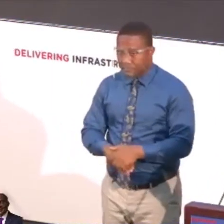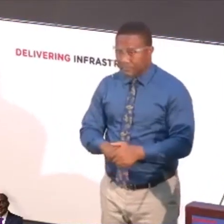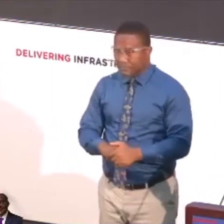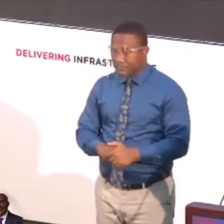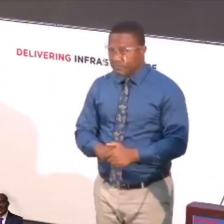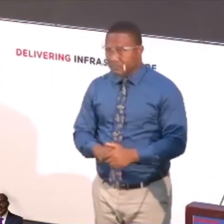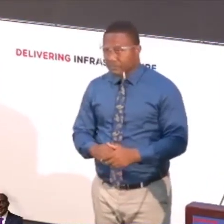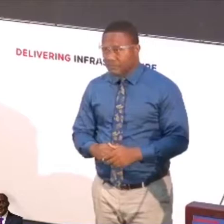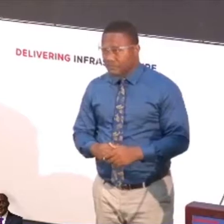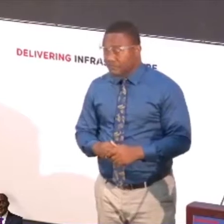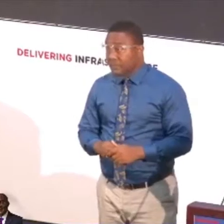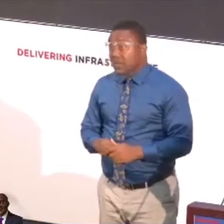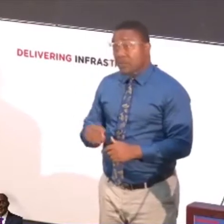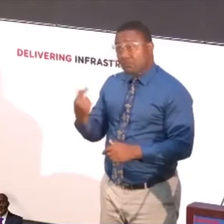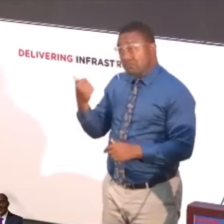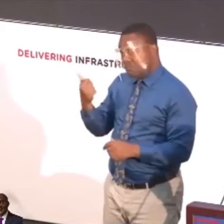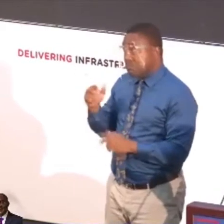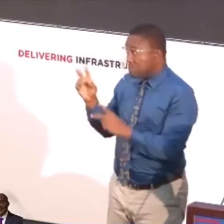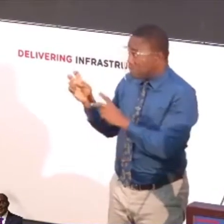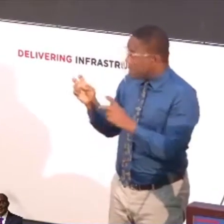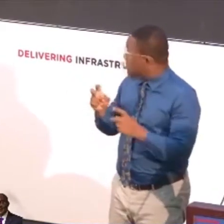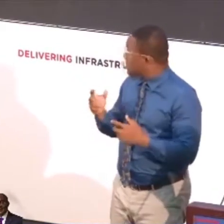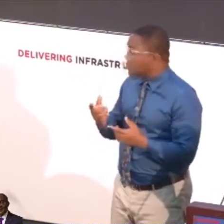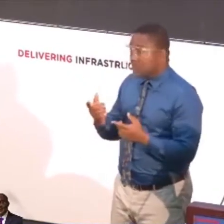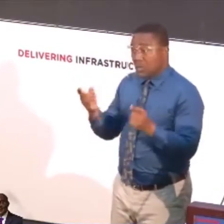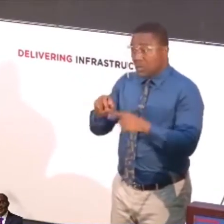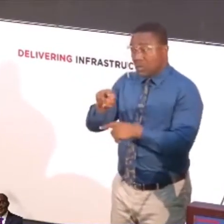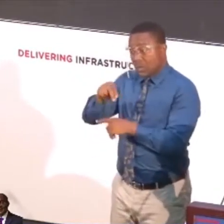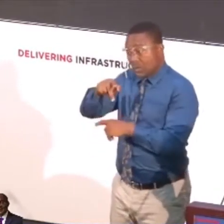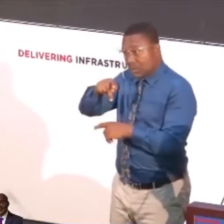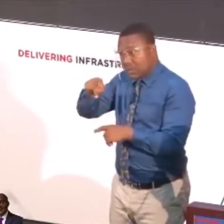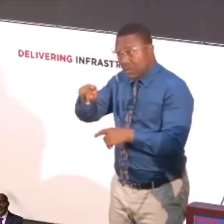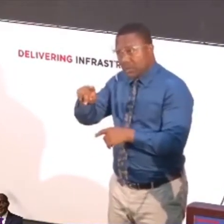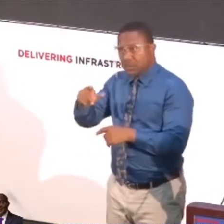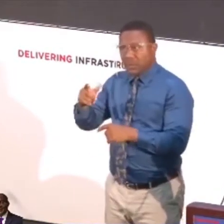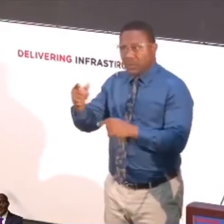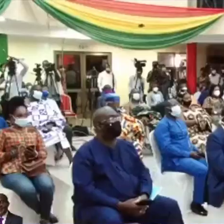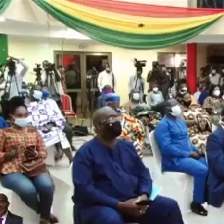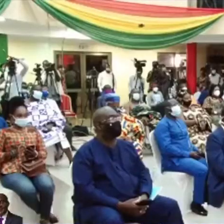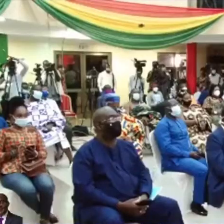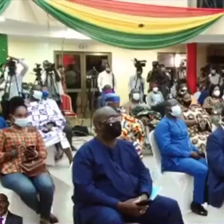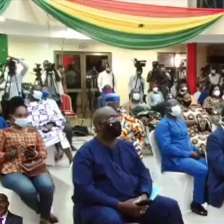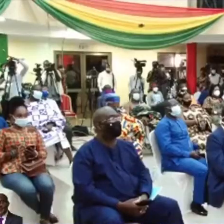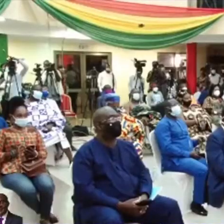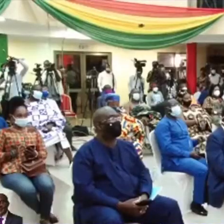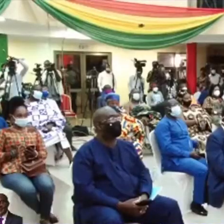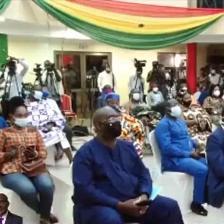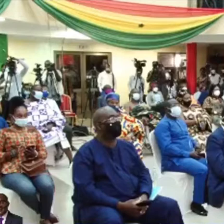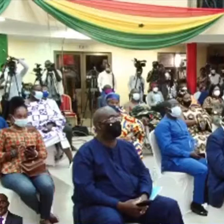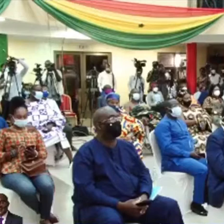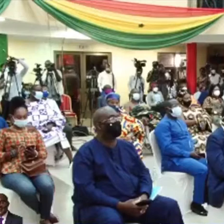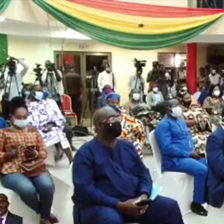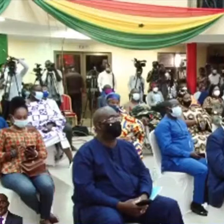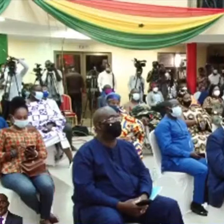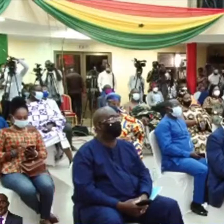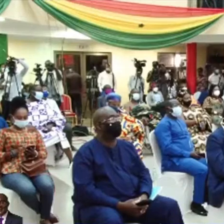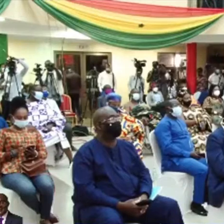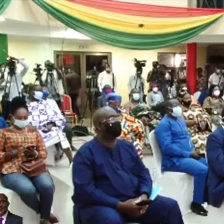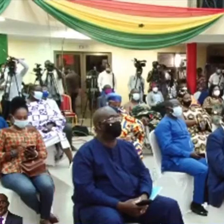So Barnabas Borough says, when will the MPP government come and finish the Wa Regional